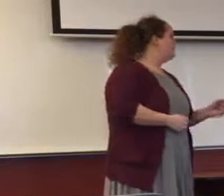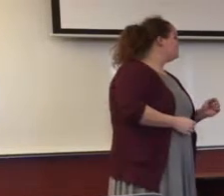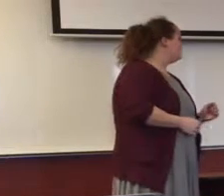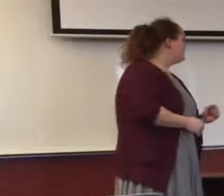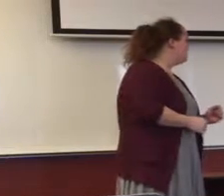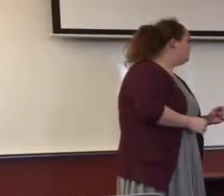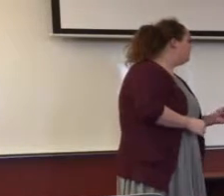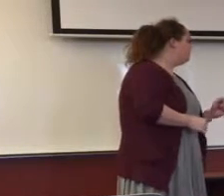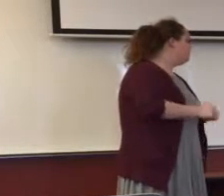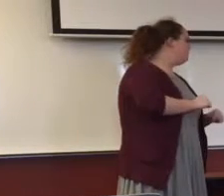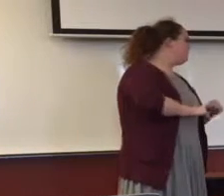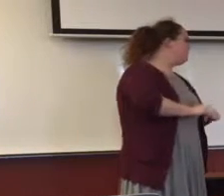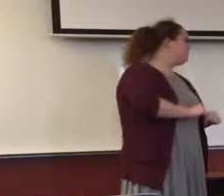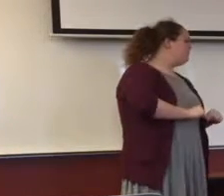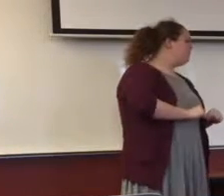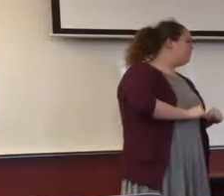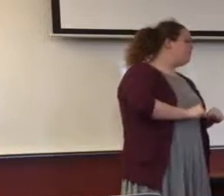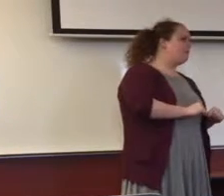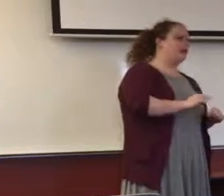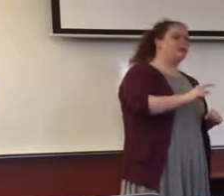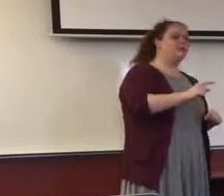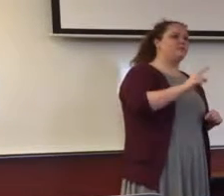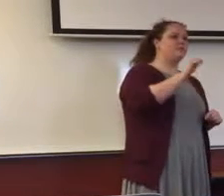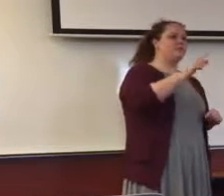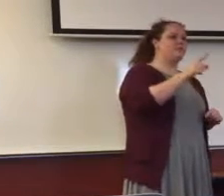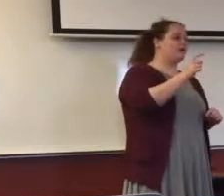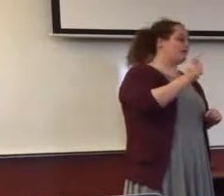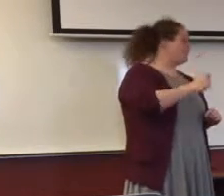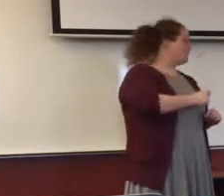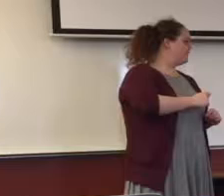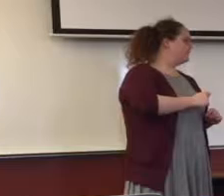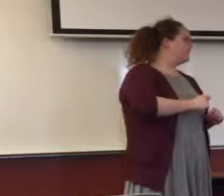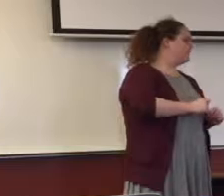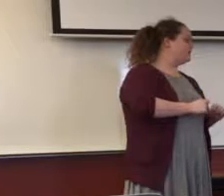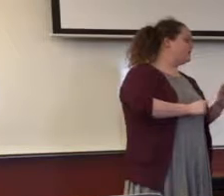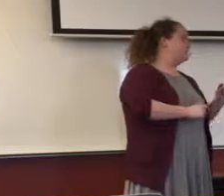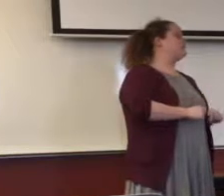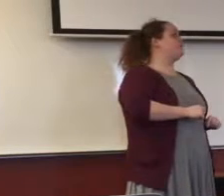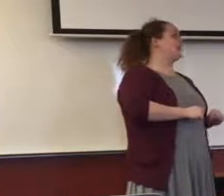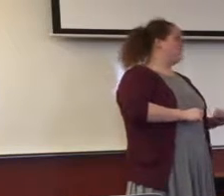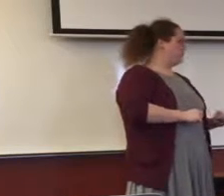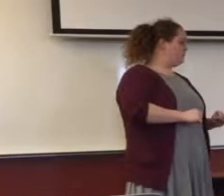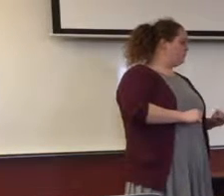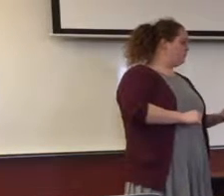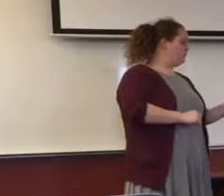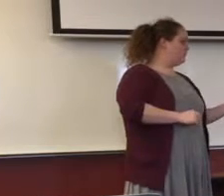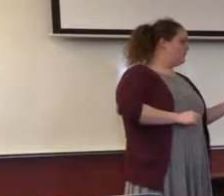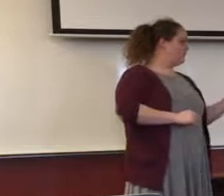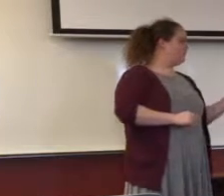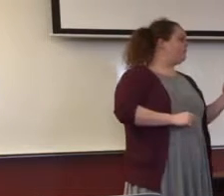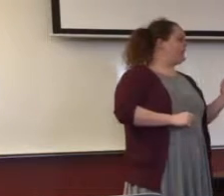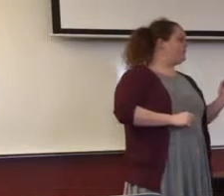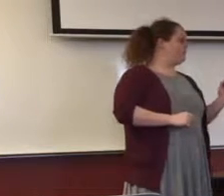order, and that's what I do. Which back up to you had asked, is it Betsy Bachtel? Bachtel.